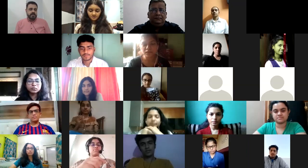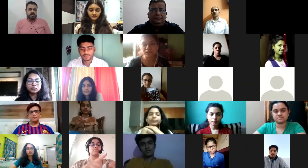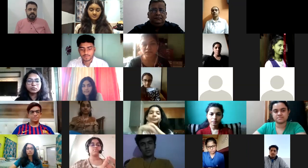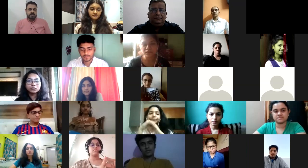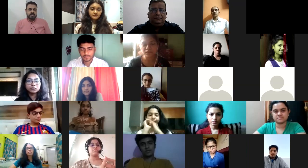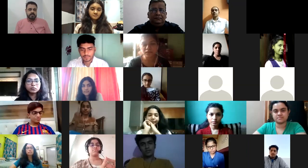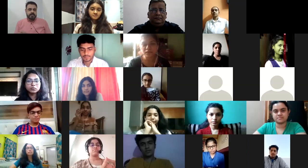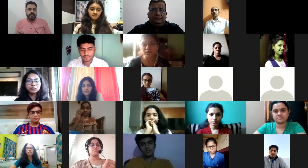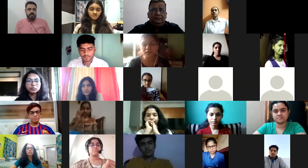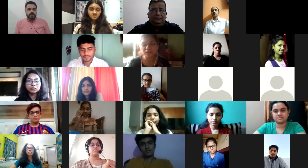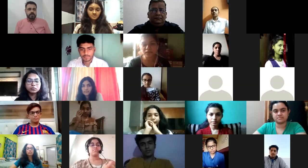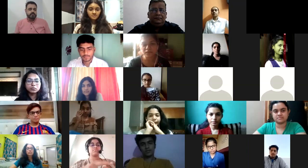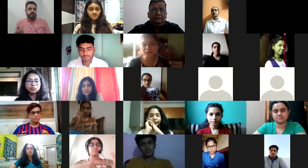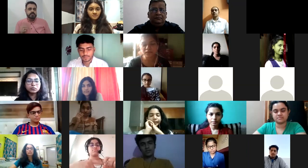English, may I go, if you just